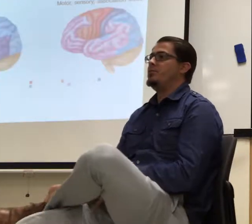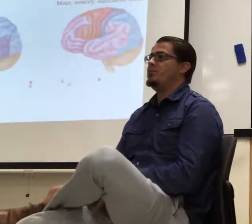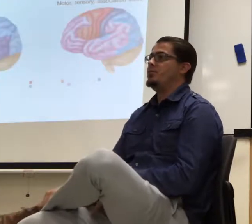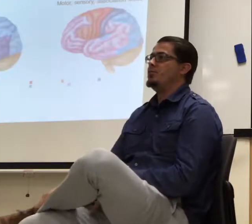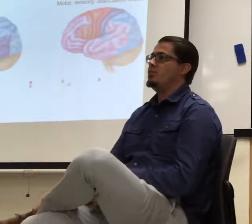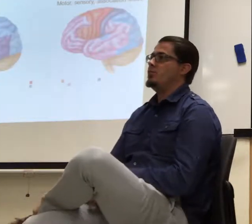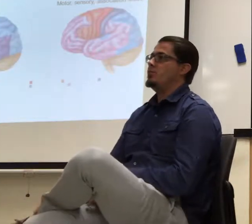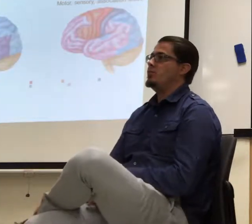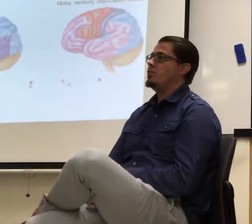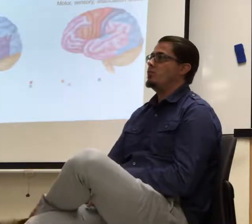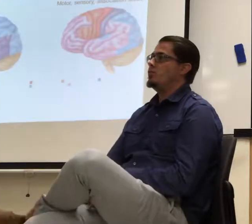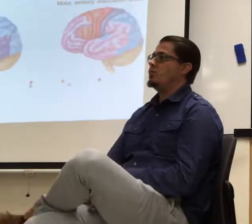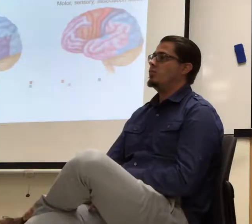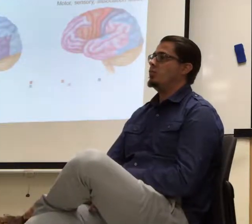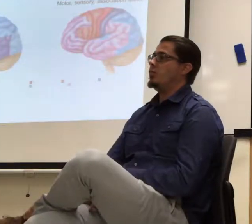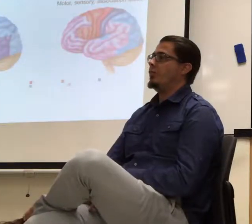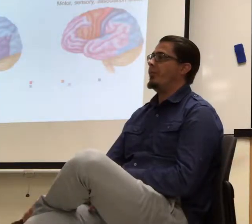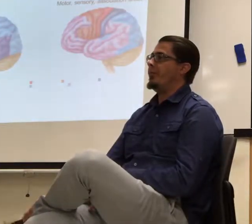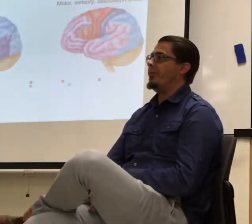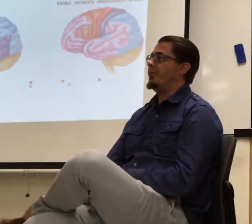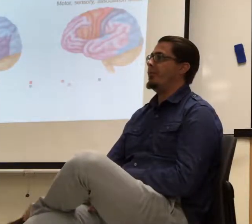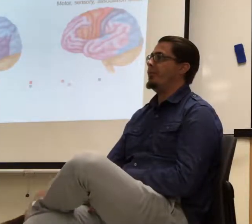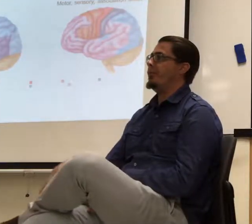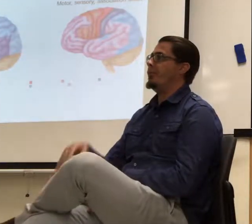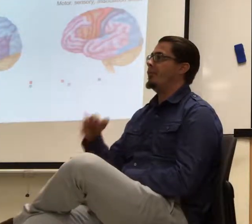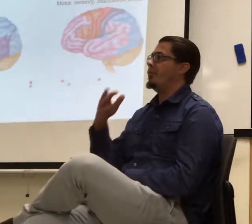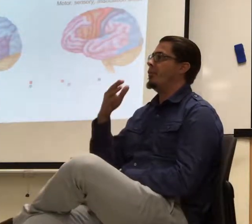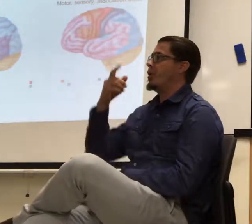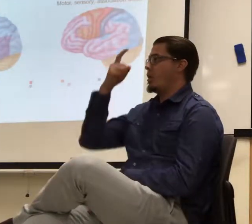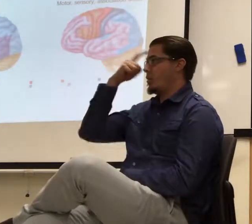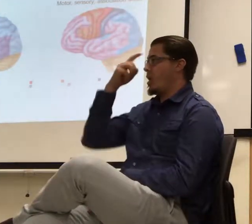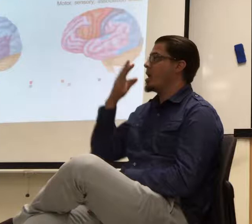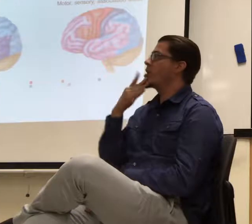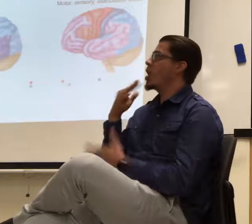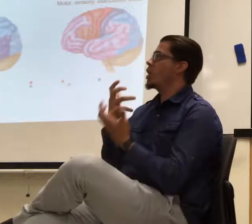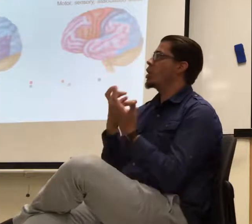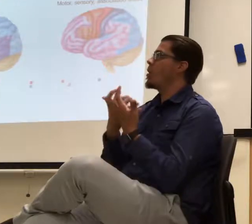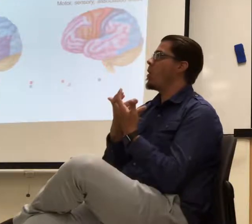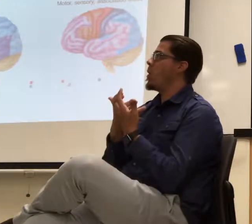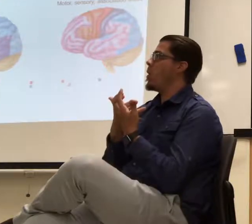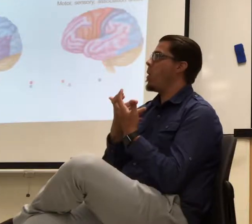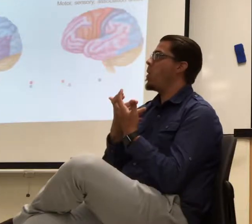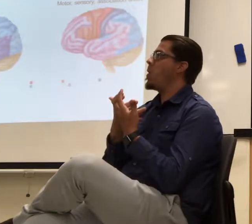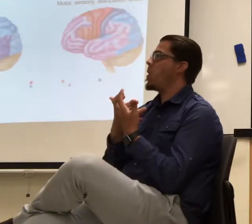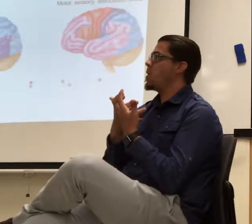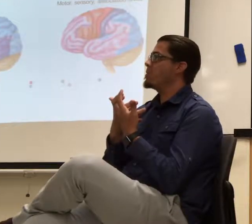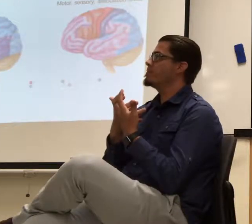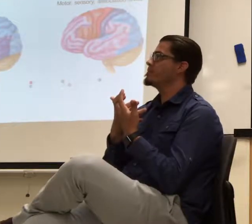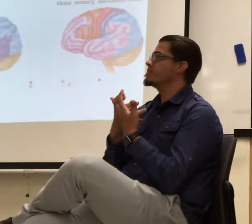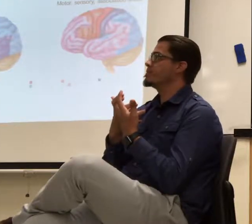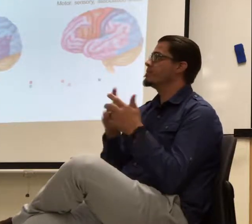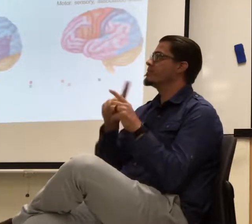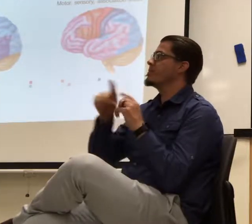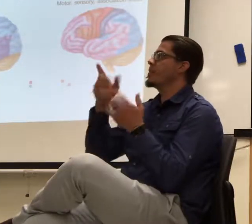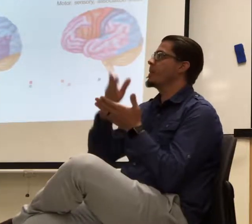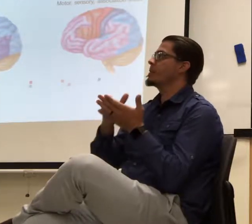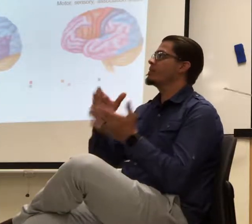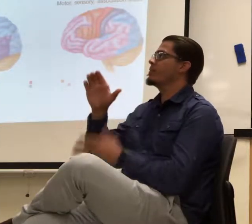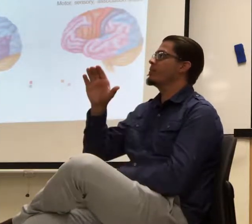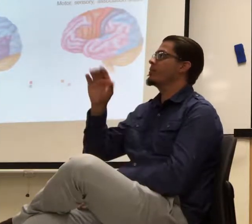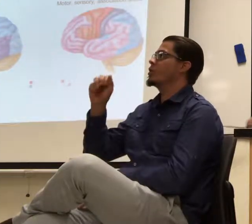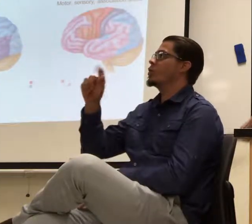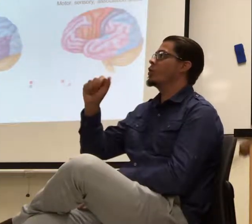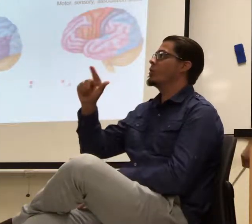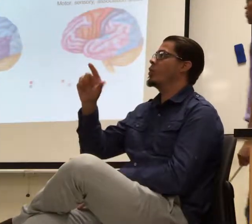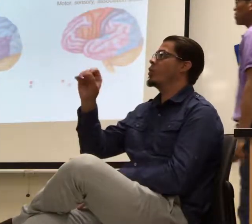Again, to review, the brain is color-coded there so we can easily recognize the different parts of the cerebral cortex. You got the